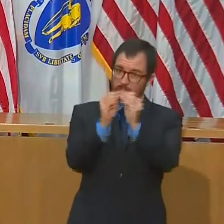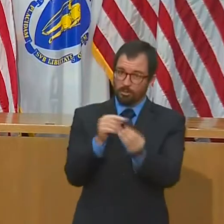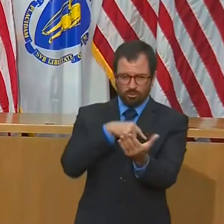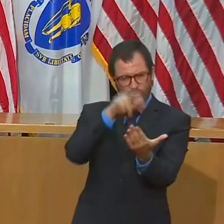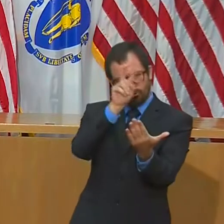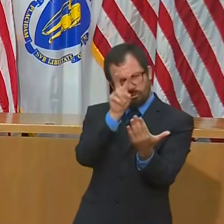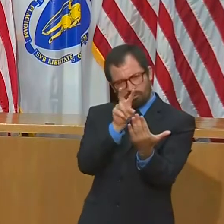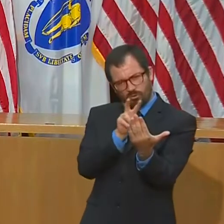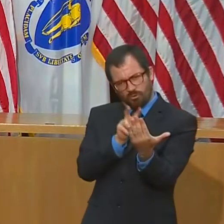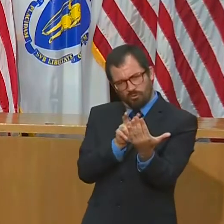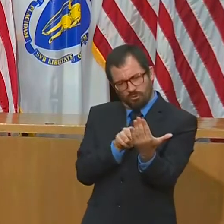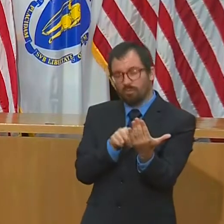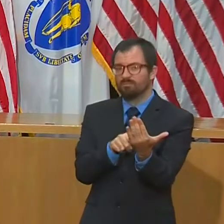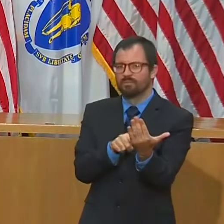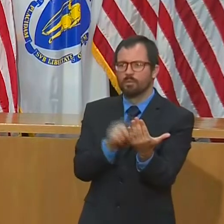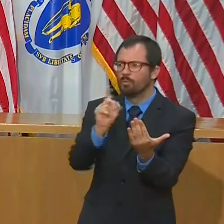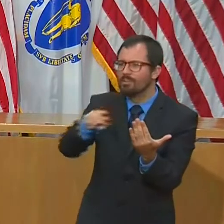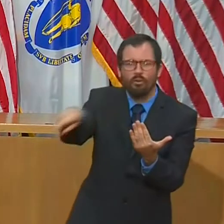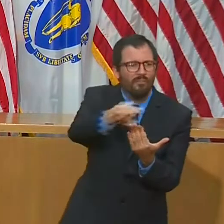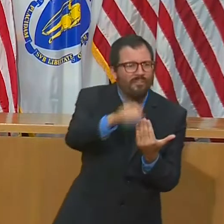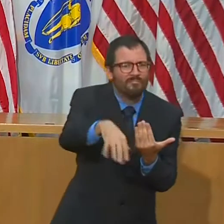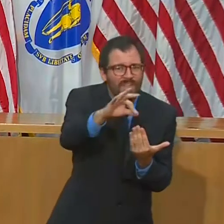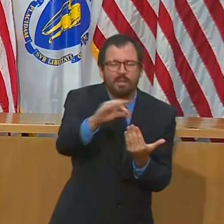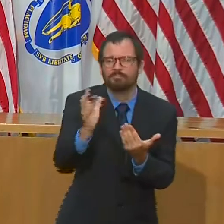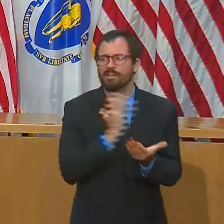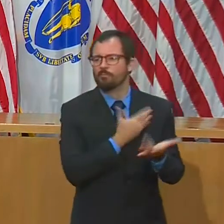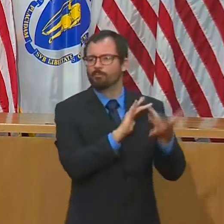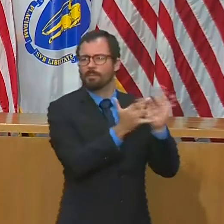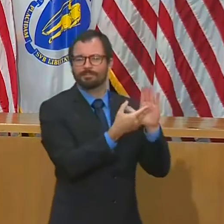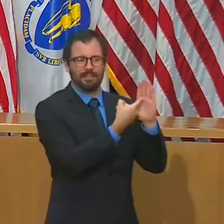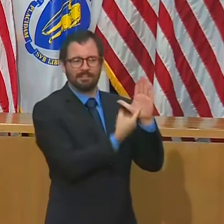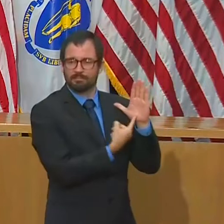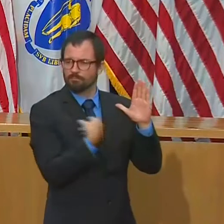same data, and you can access that map at